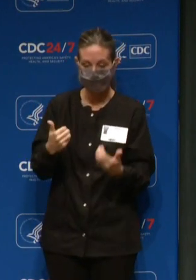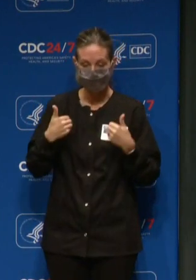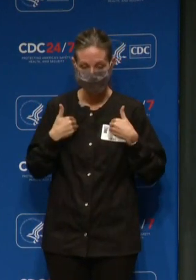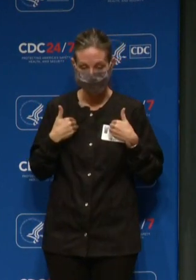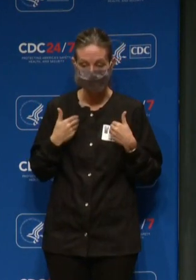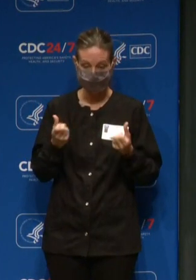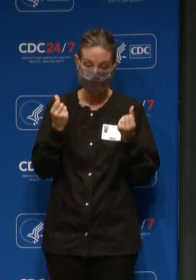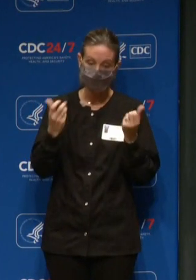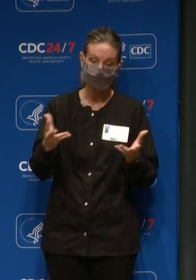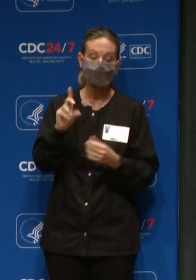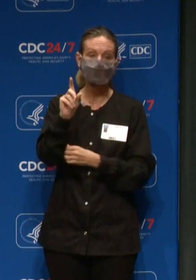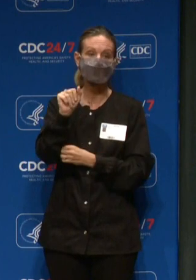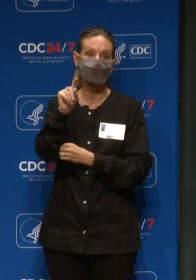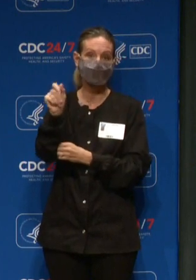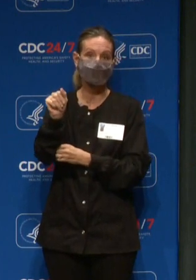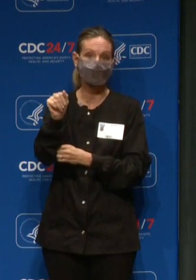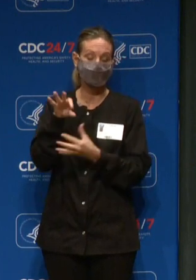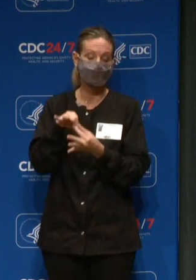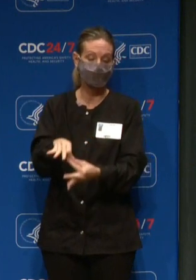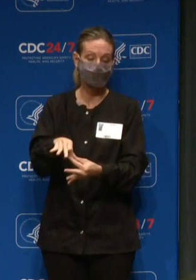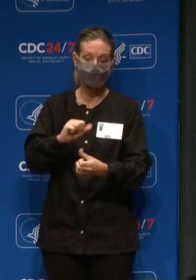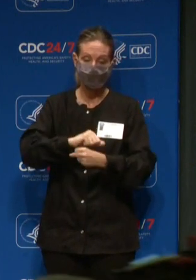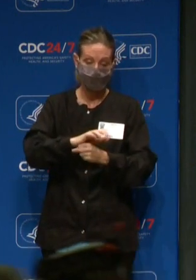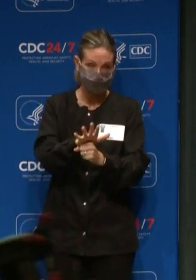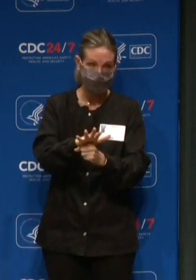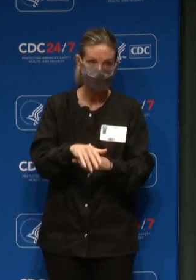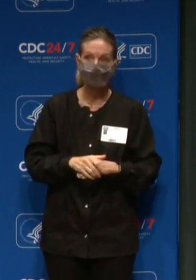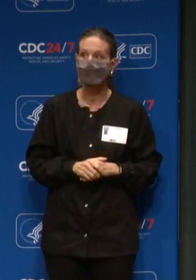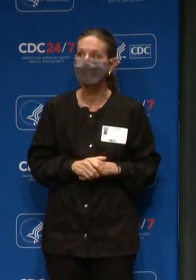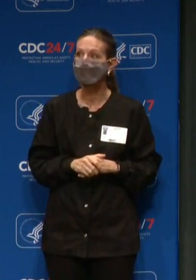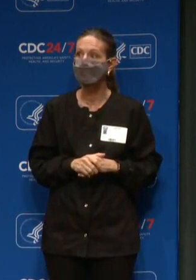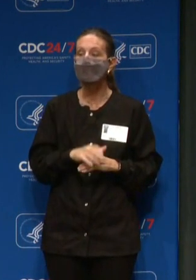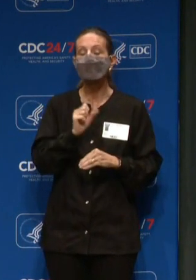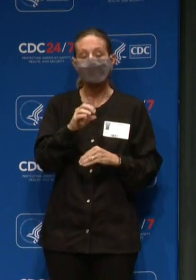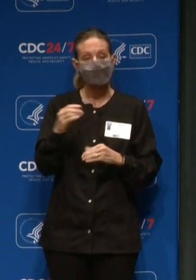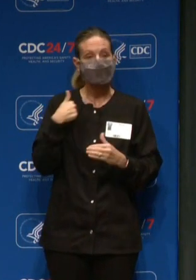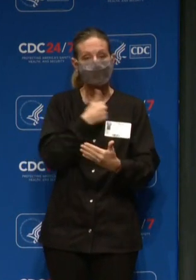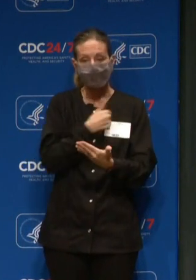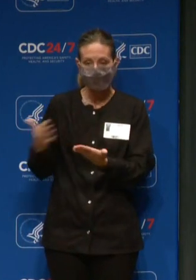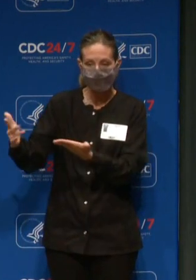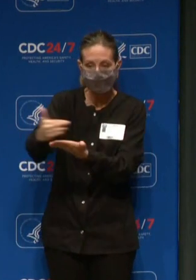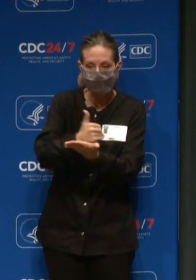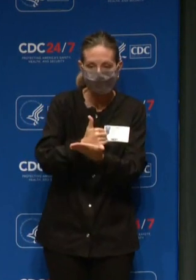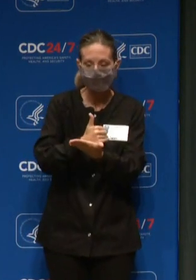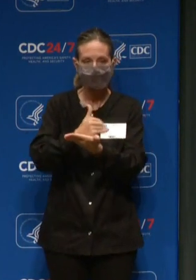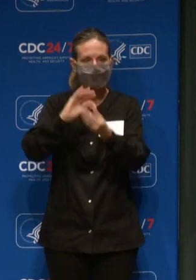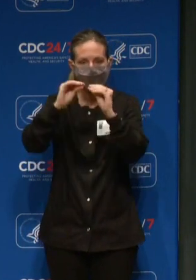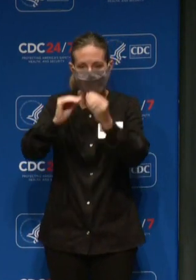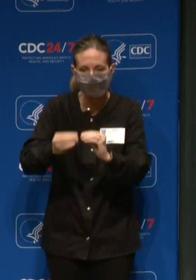science of COVID, we're going to continue to incorporate that in our recommendations.